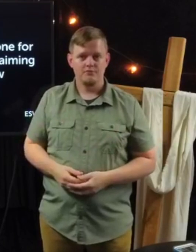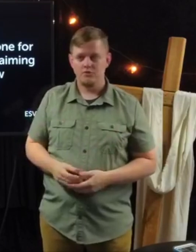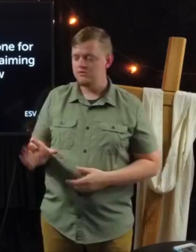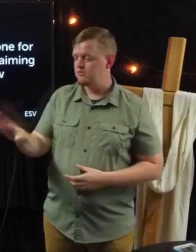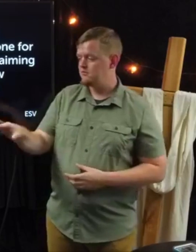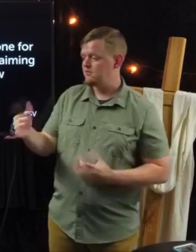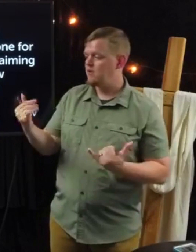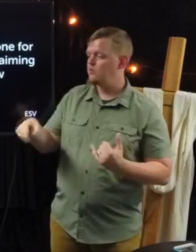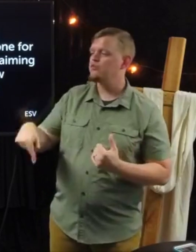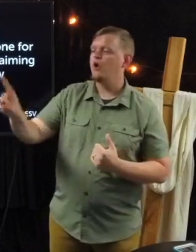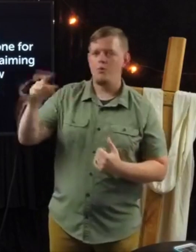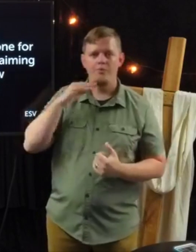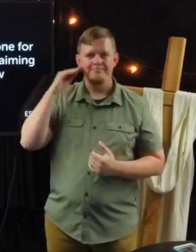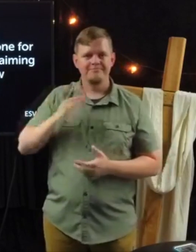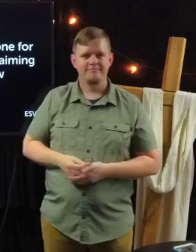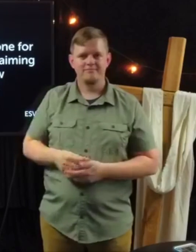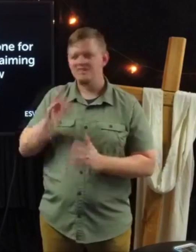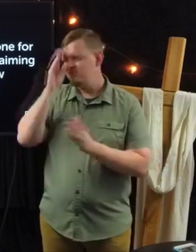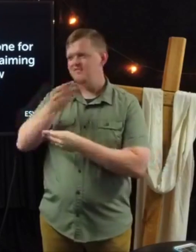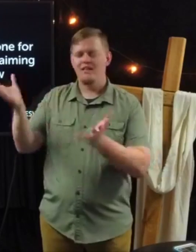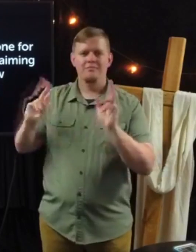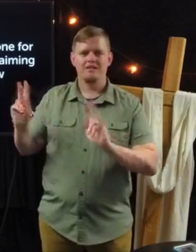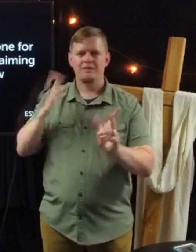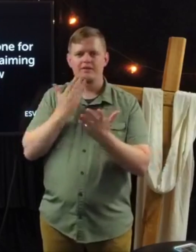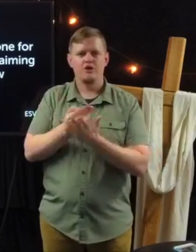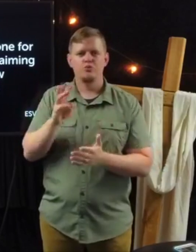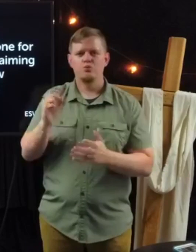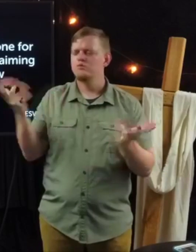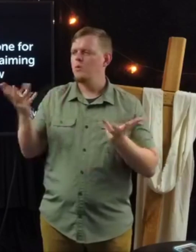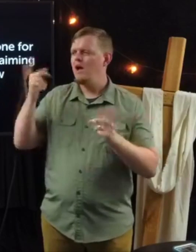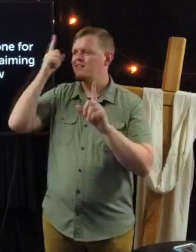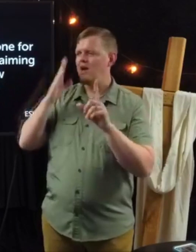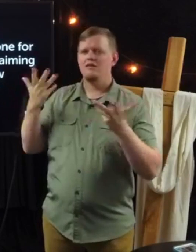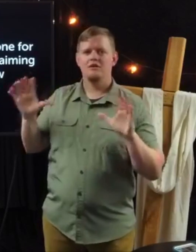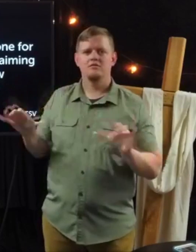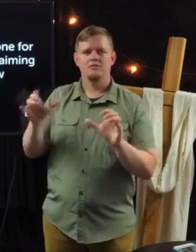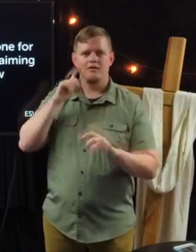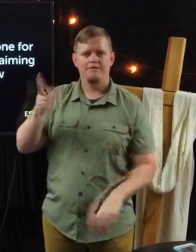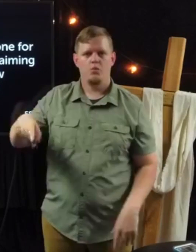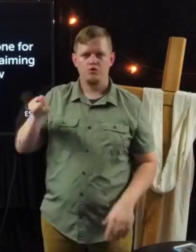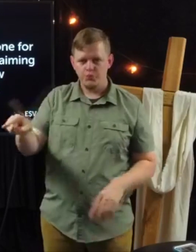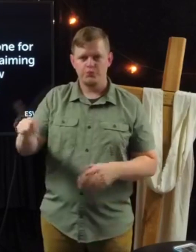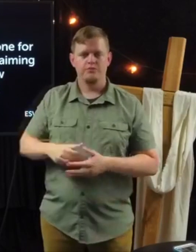too. So he told him to go home. In other words, tell people the good news of what God has done for